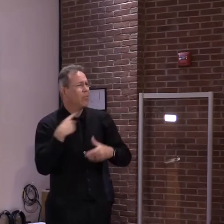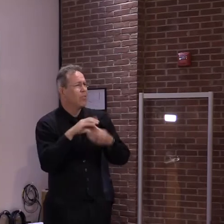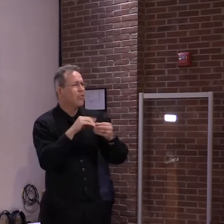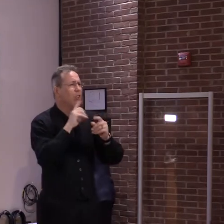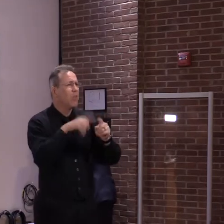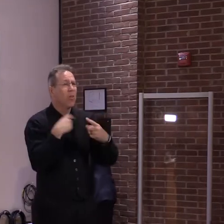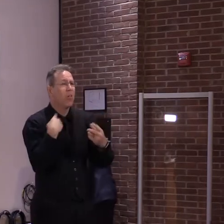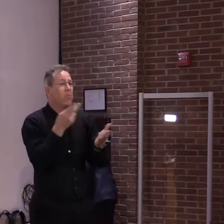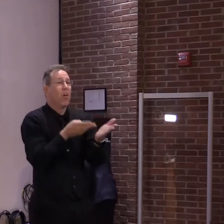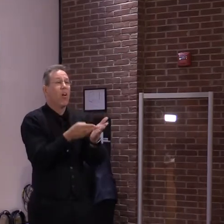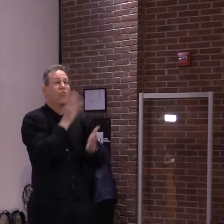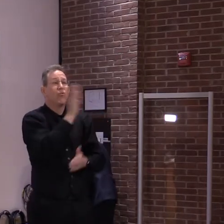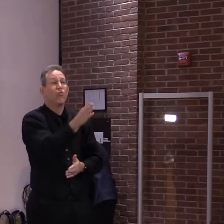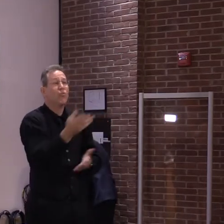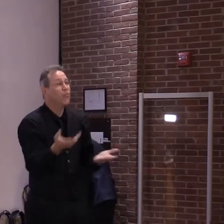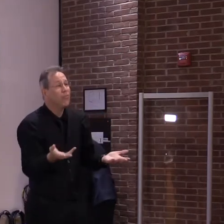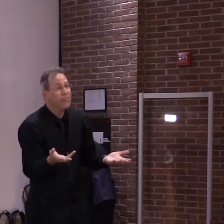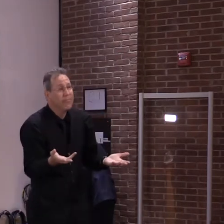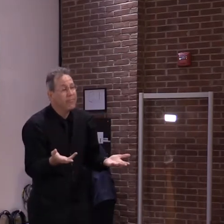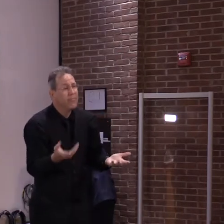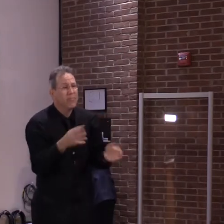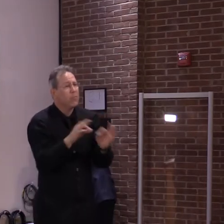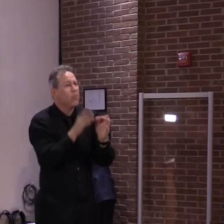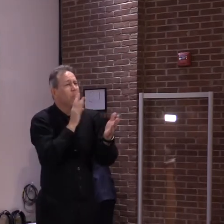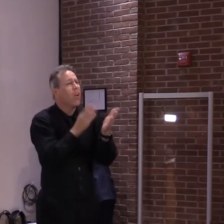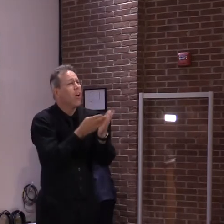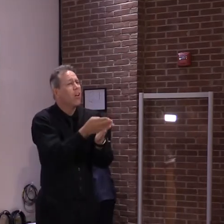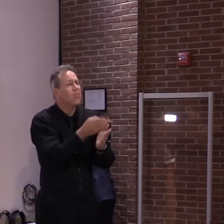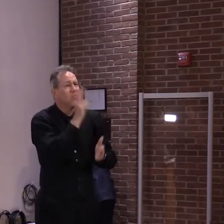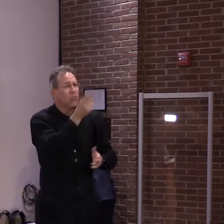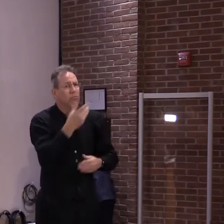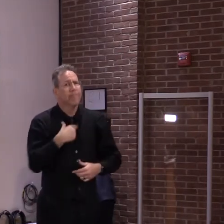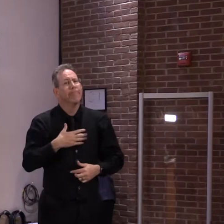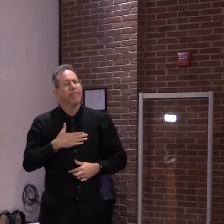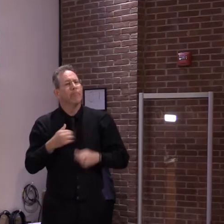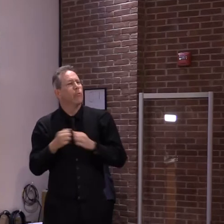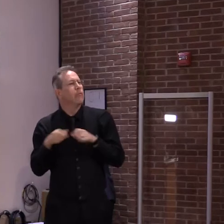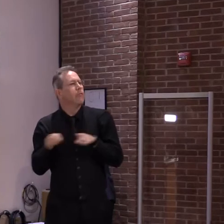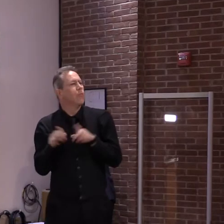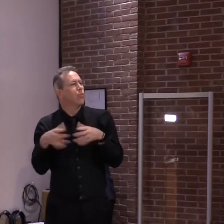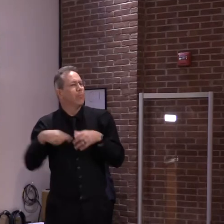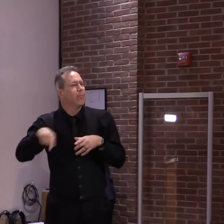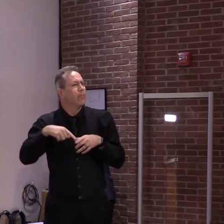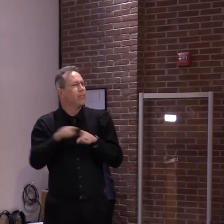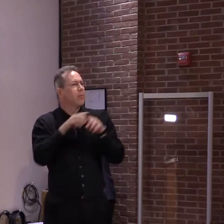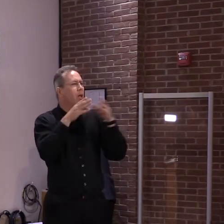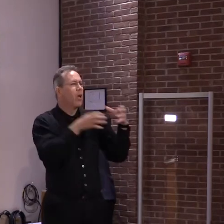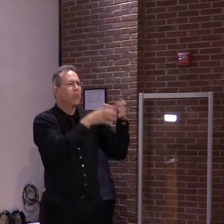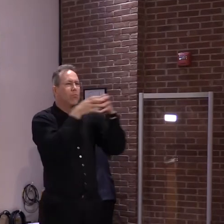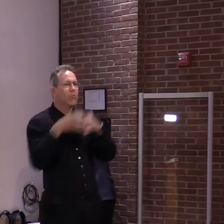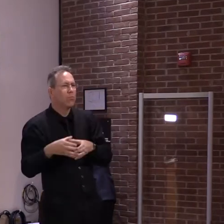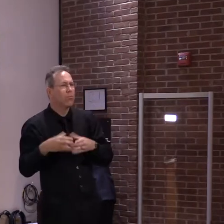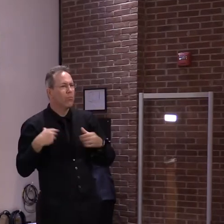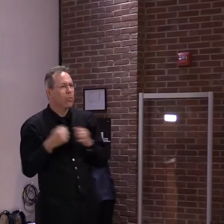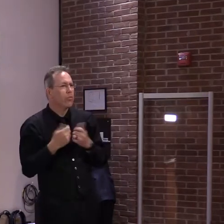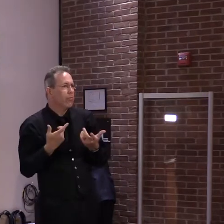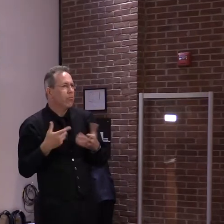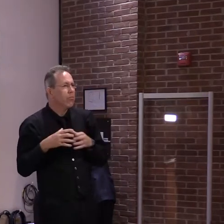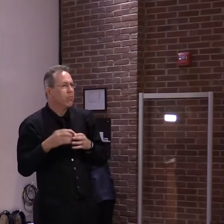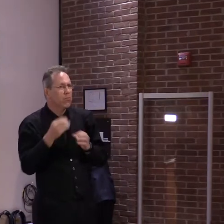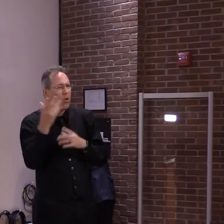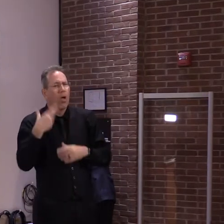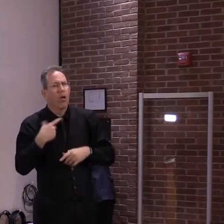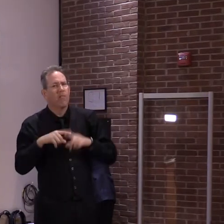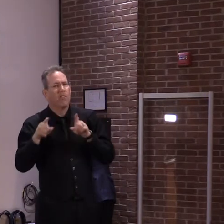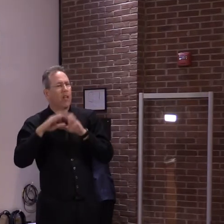expecting that they use the guidance appropriately, and that's been a successful strategy up until this